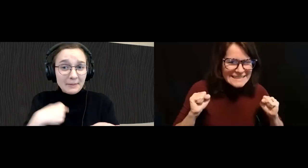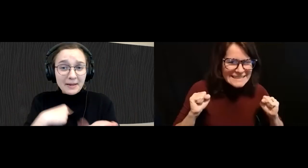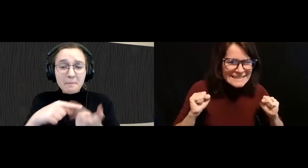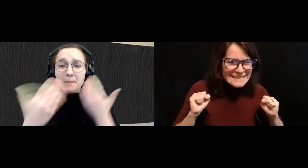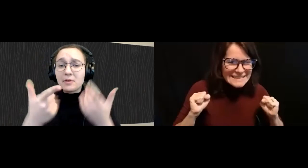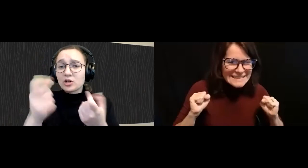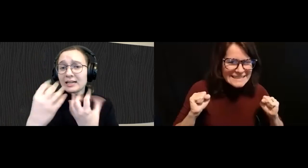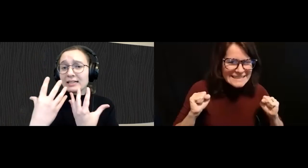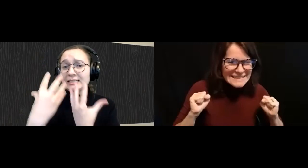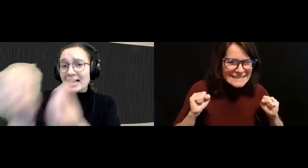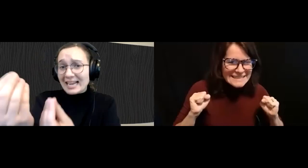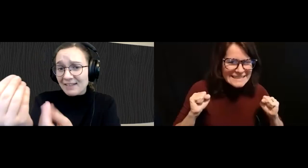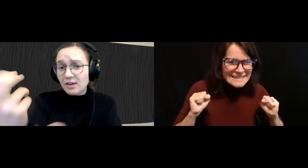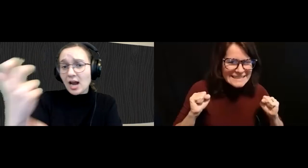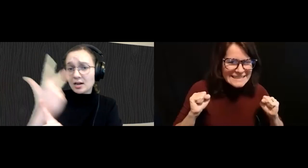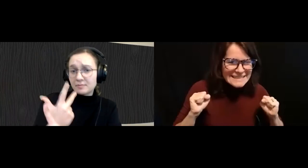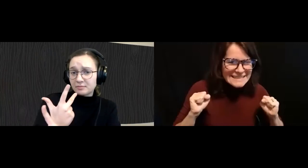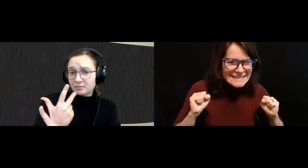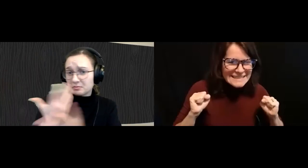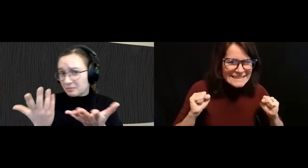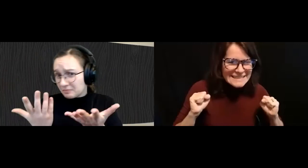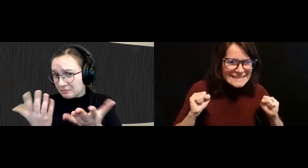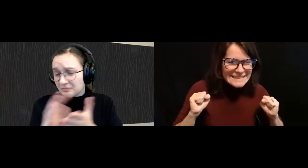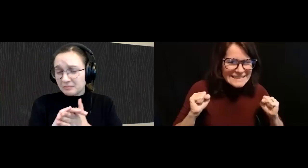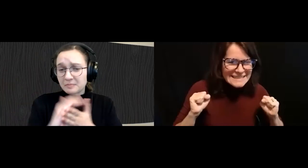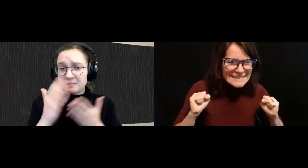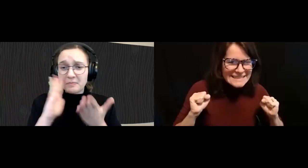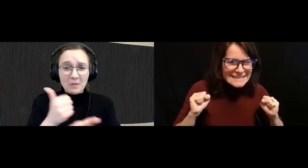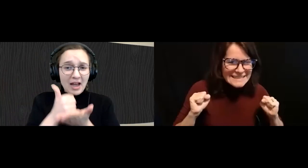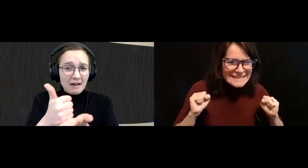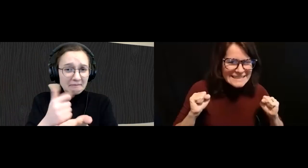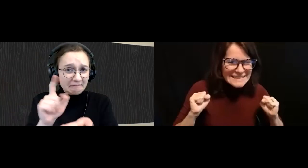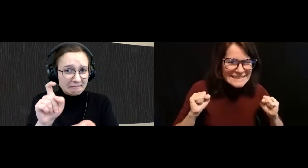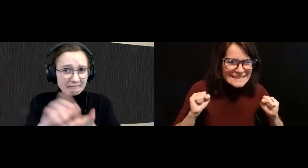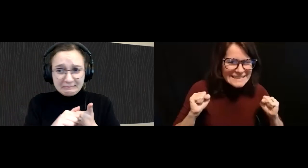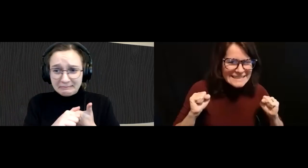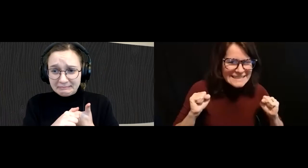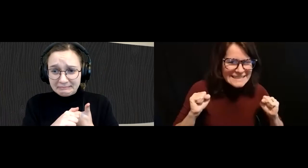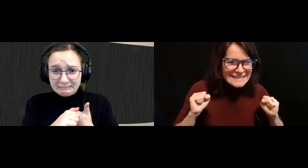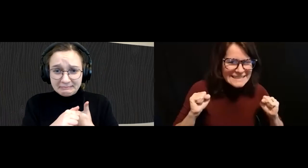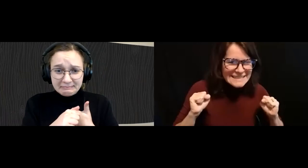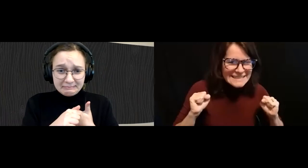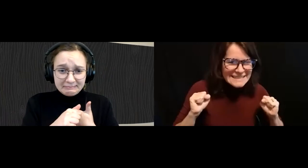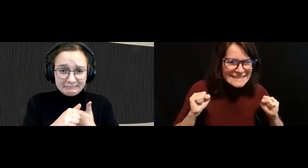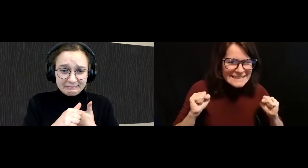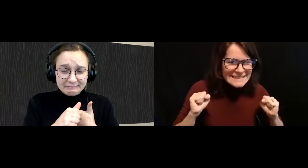Maybe, I don't know if you can see me, but maybe you can leave and then come back to the meeting and maybe that will be helpful.